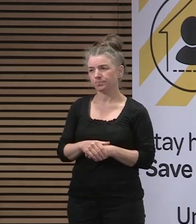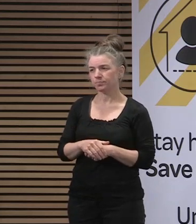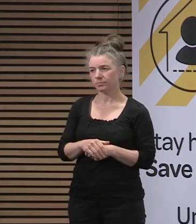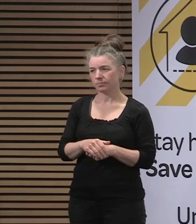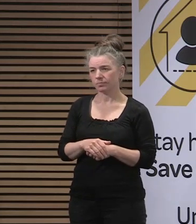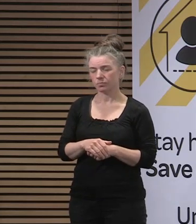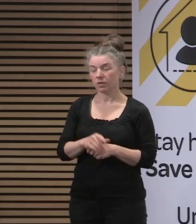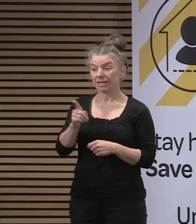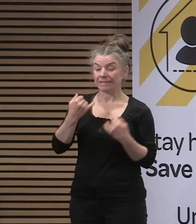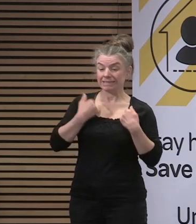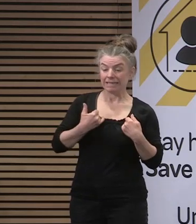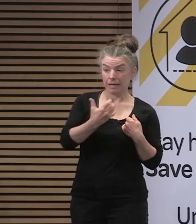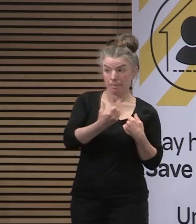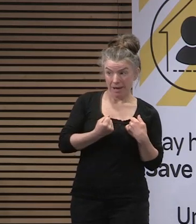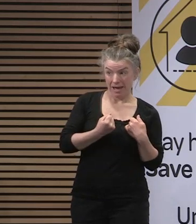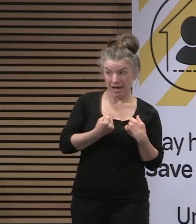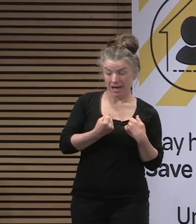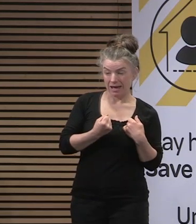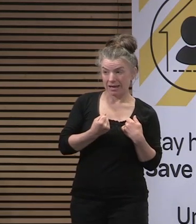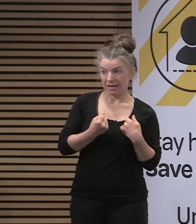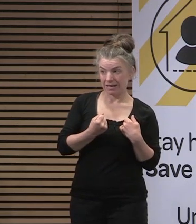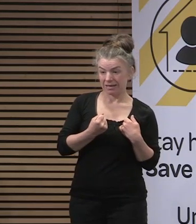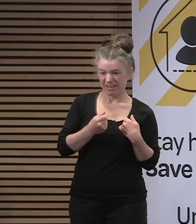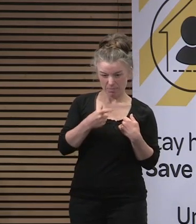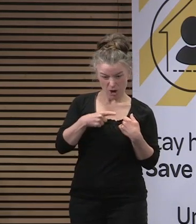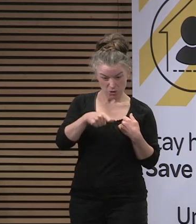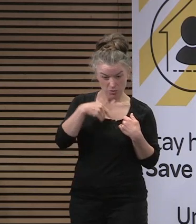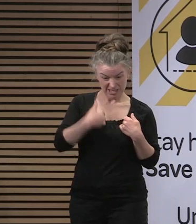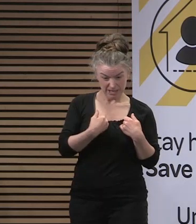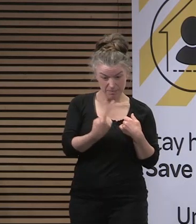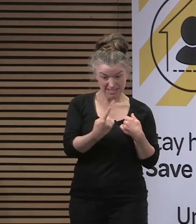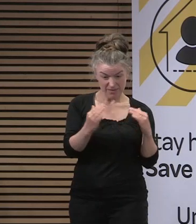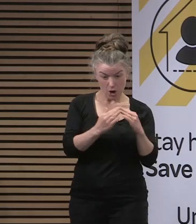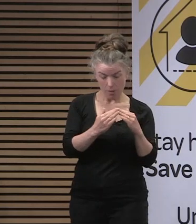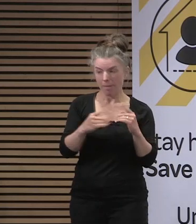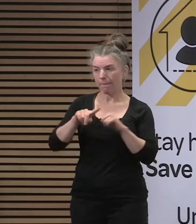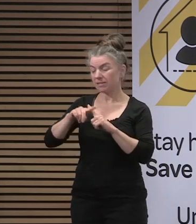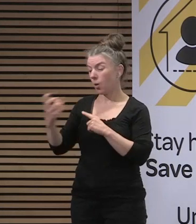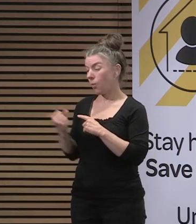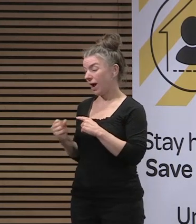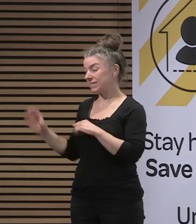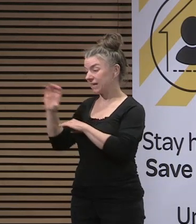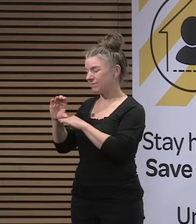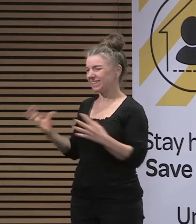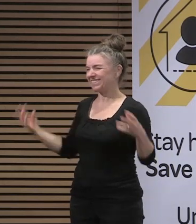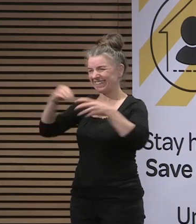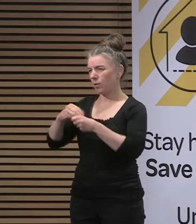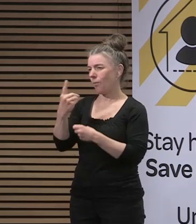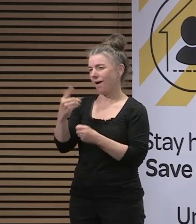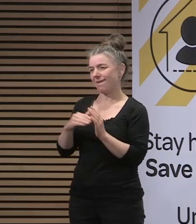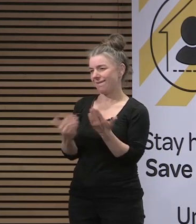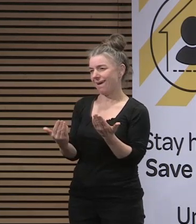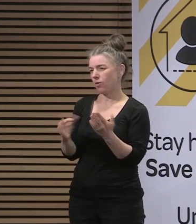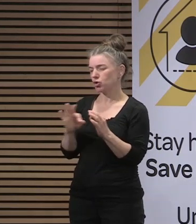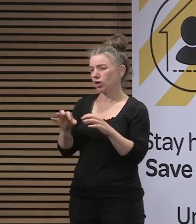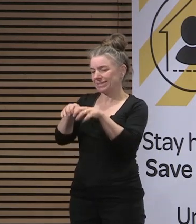payment, the sick pay payment for isolation requirements into the wage subsidy. And so those two are now, that is